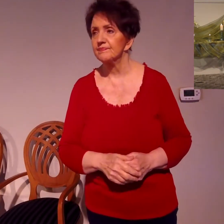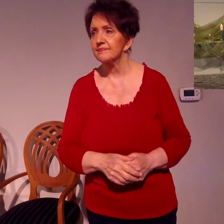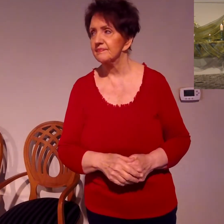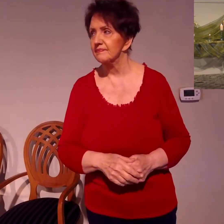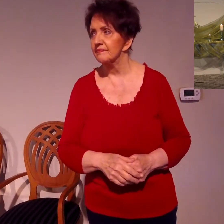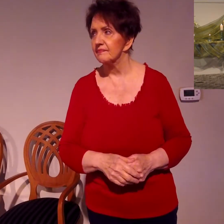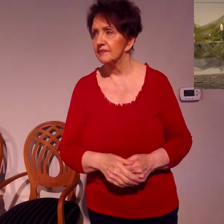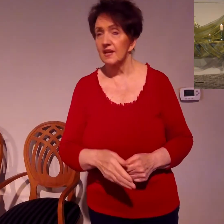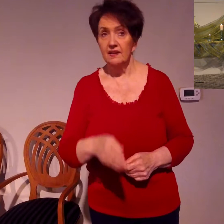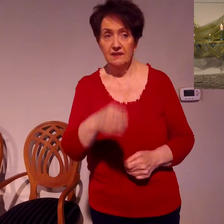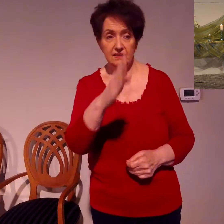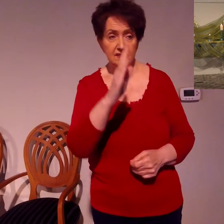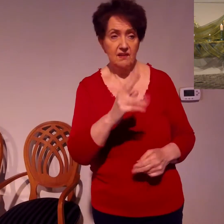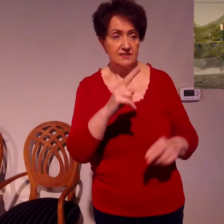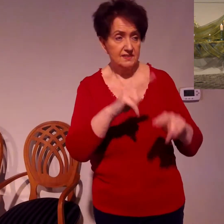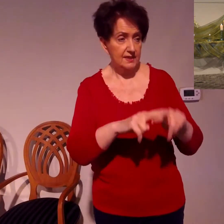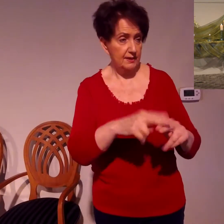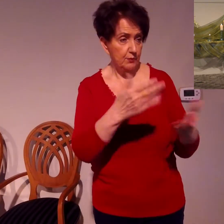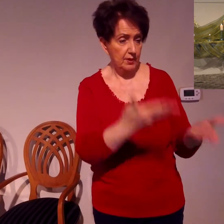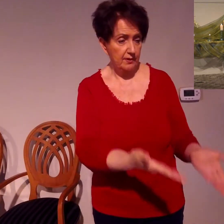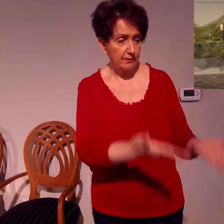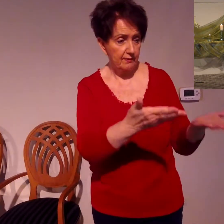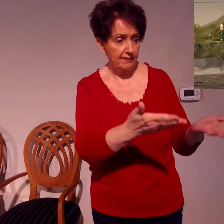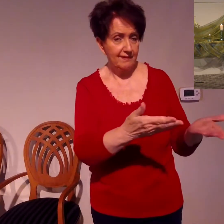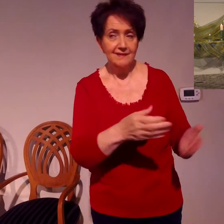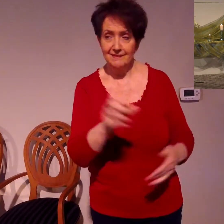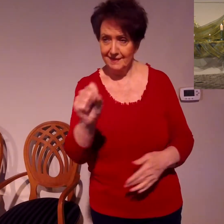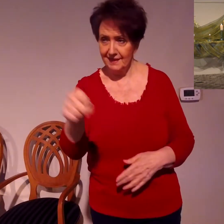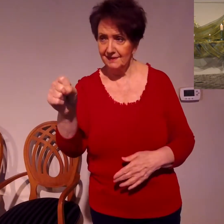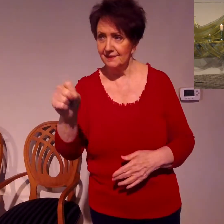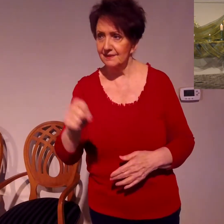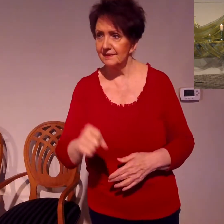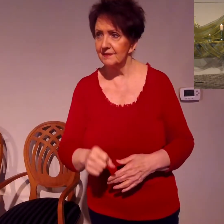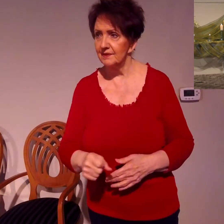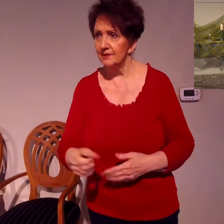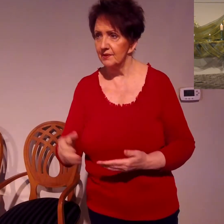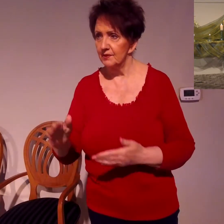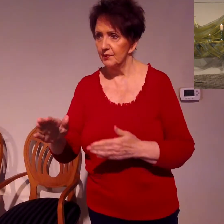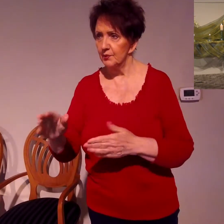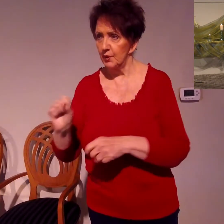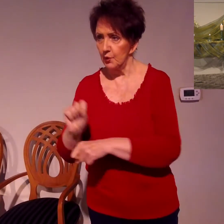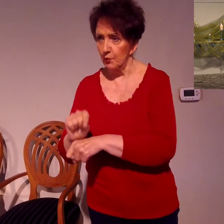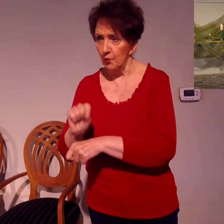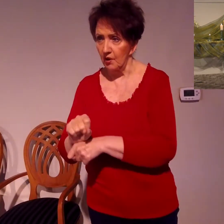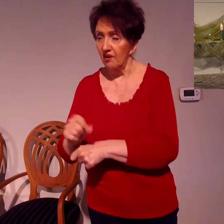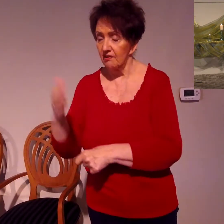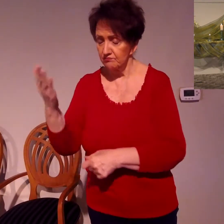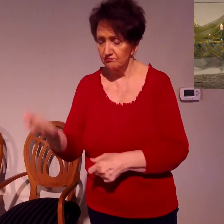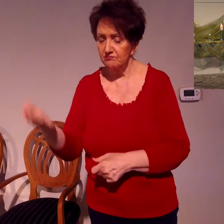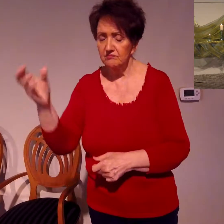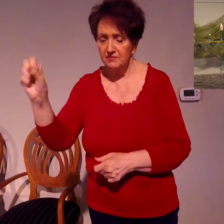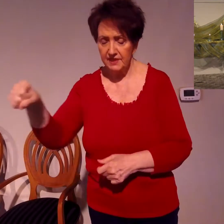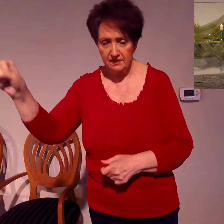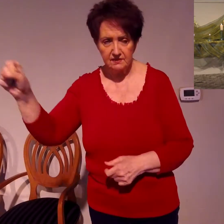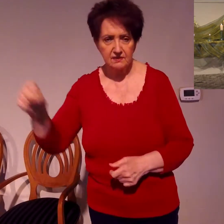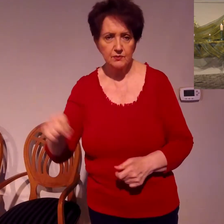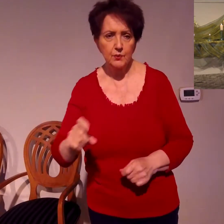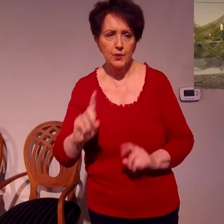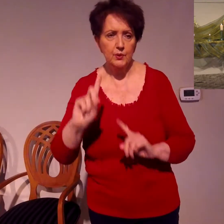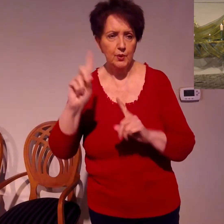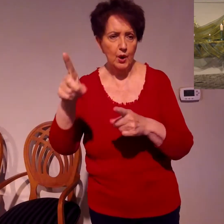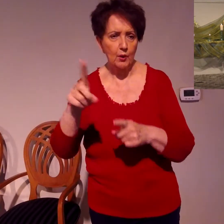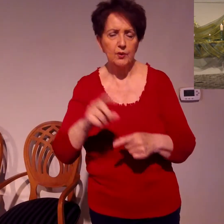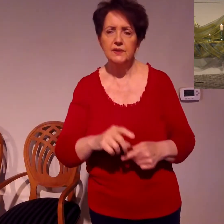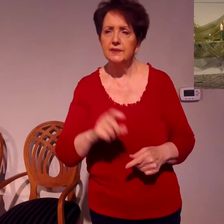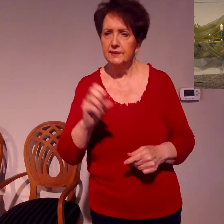Is God in the spot that you're sitting? Yes. Is God in the spot that you are? Yes. Is God in the spot everywhere you go? Yes. Is